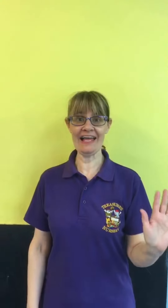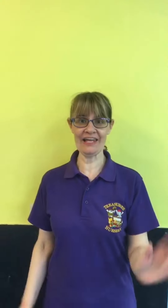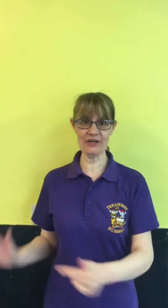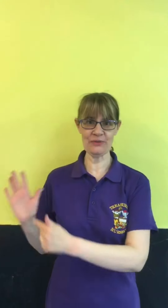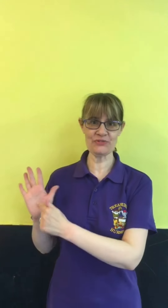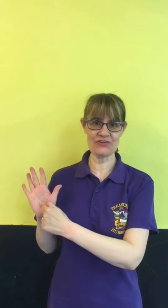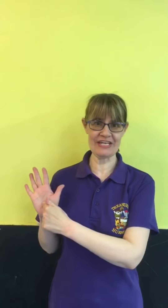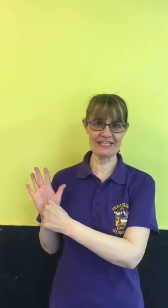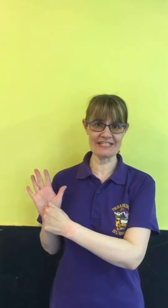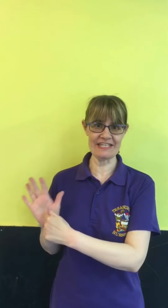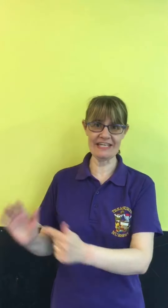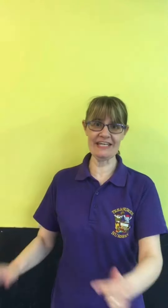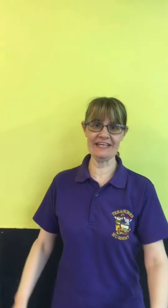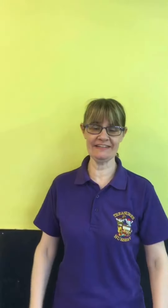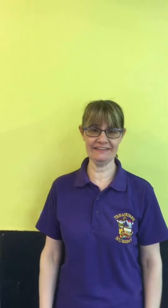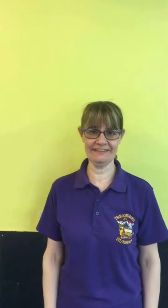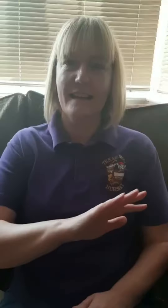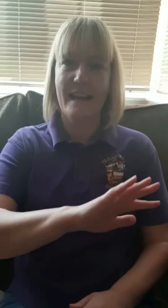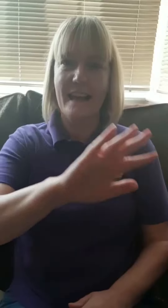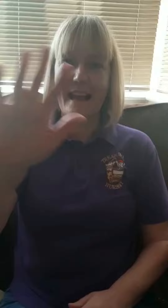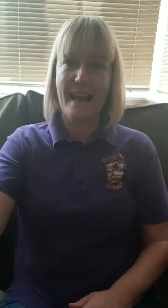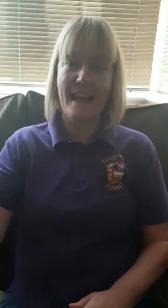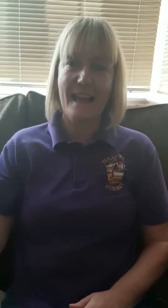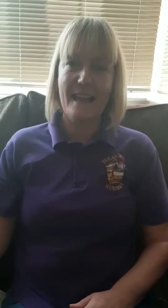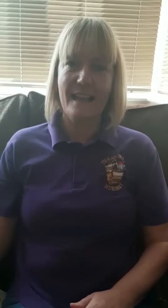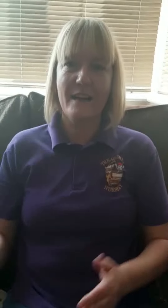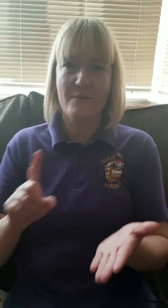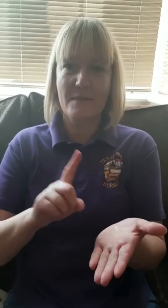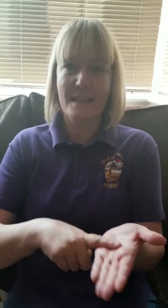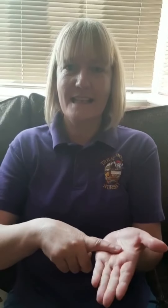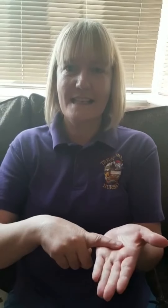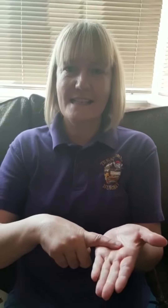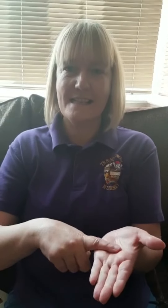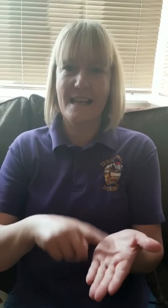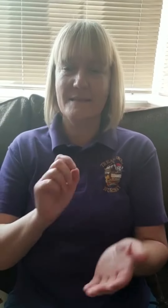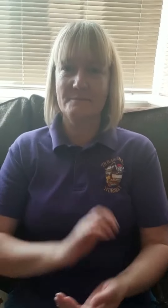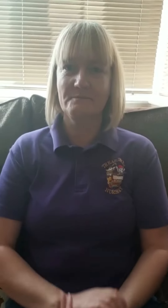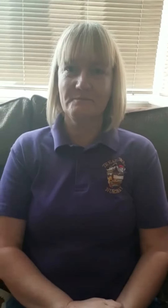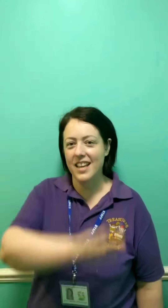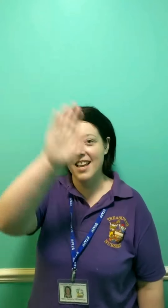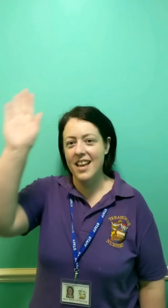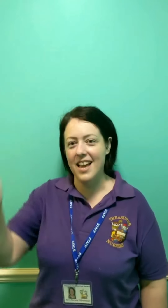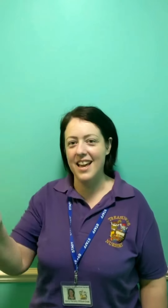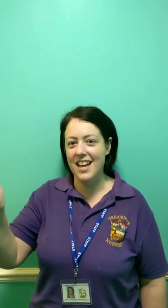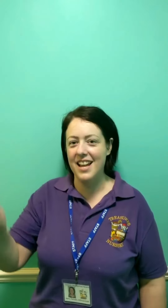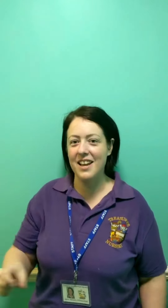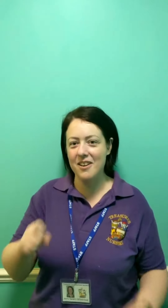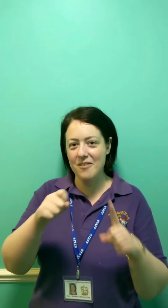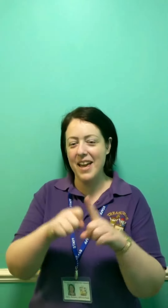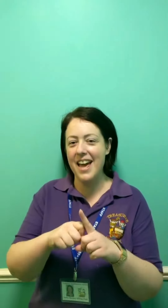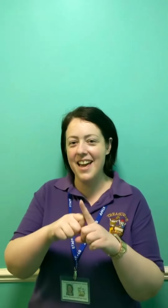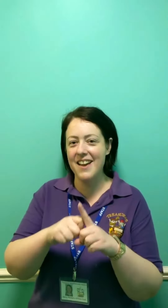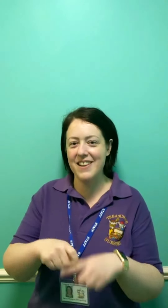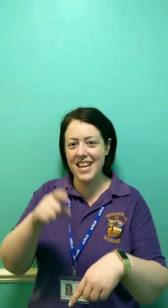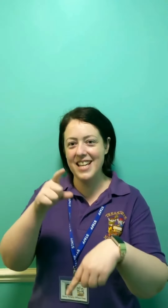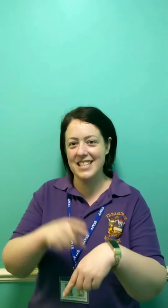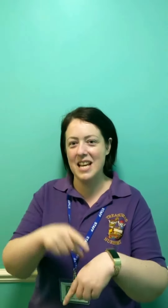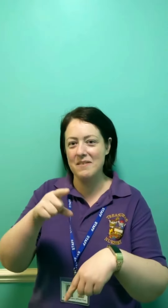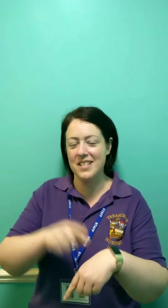Hello, Tracy. Hello, Lisa. Hello, Kerry. It's time to say